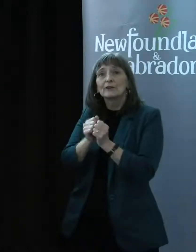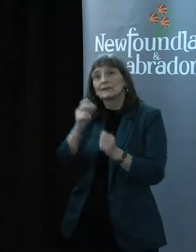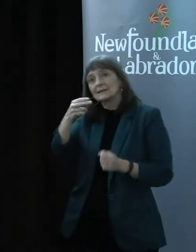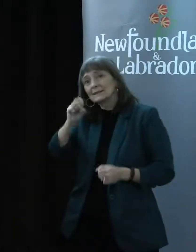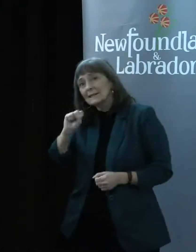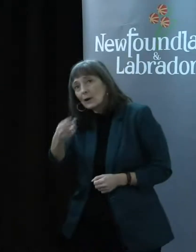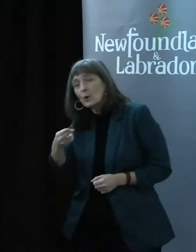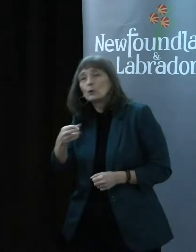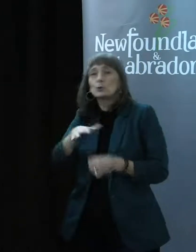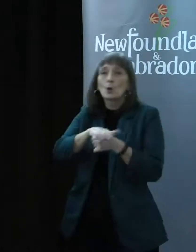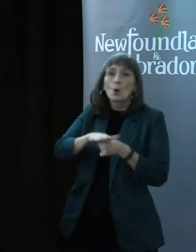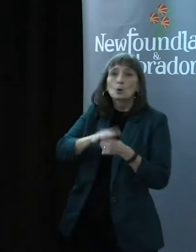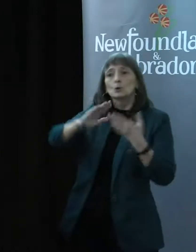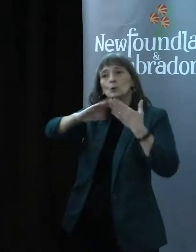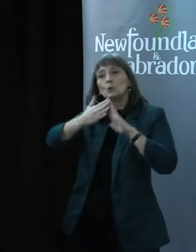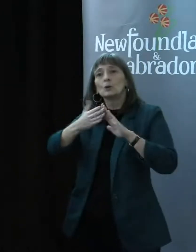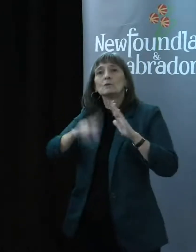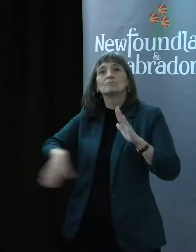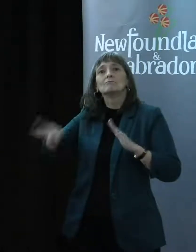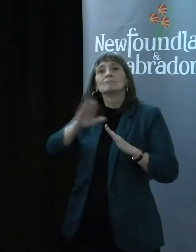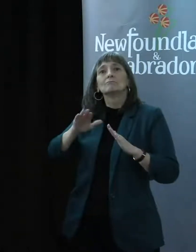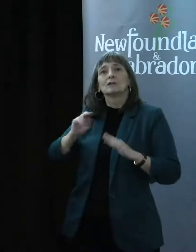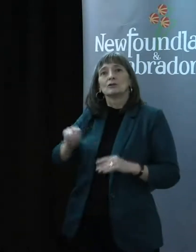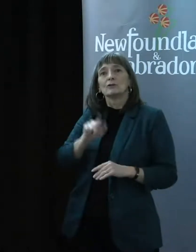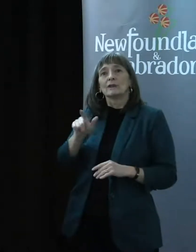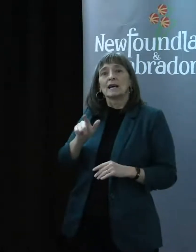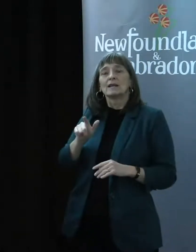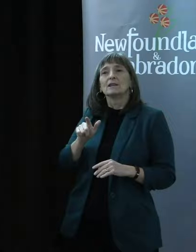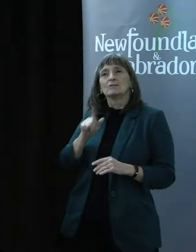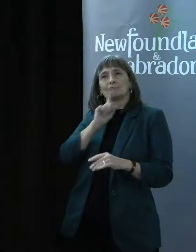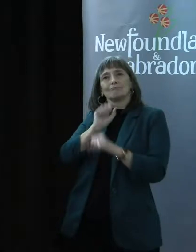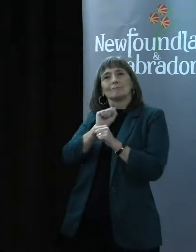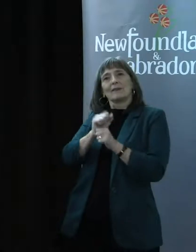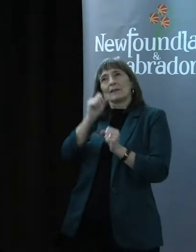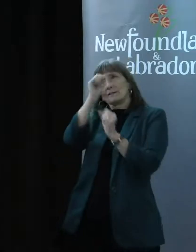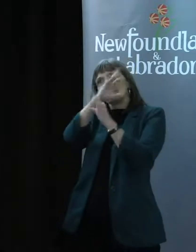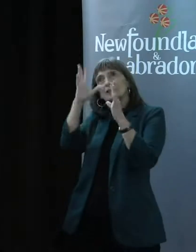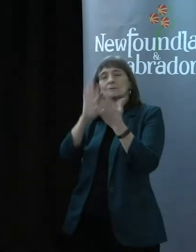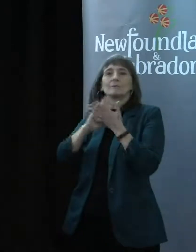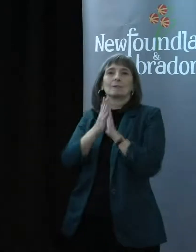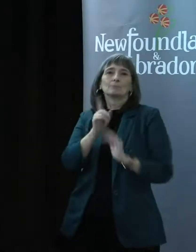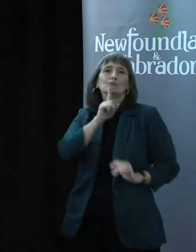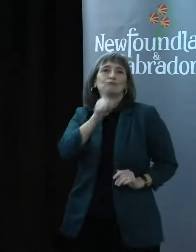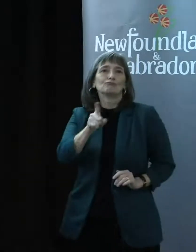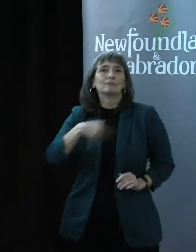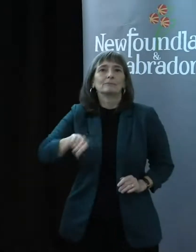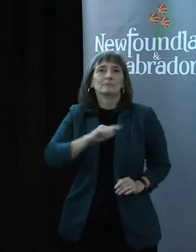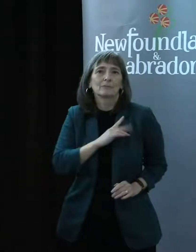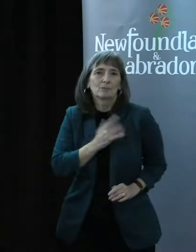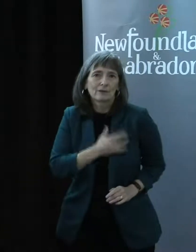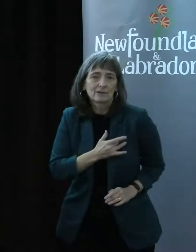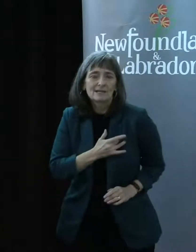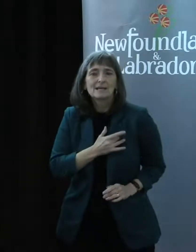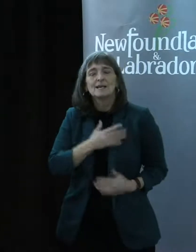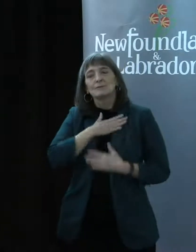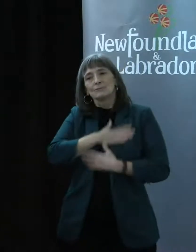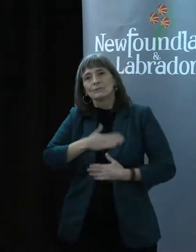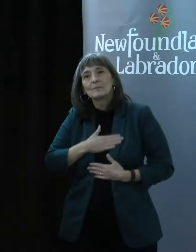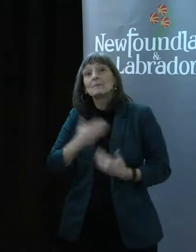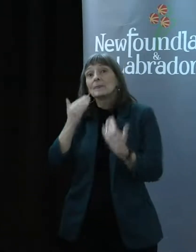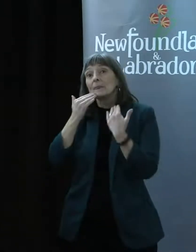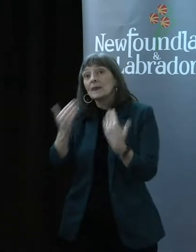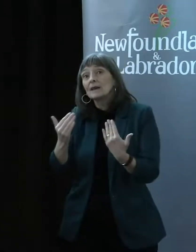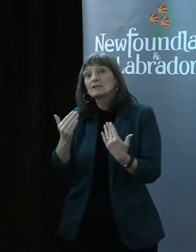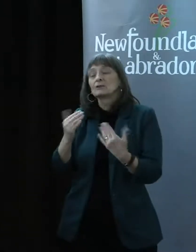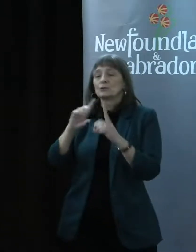locals, and communities in implementing this vision for our province. My appreciation and thanks go